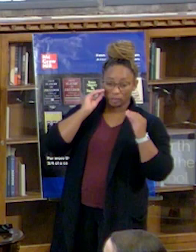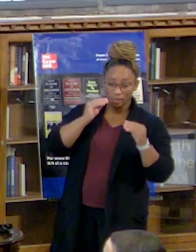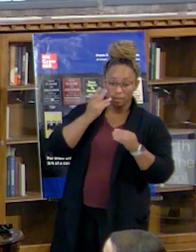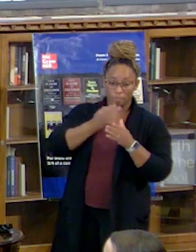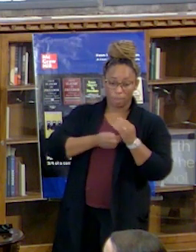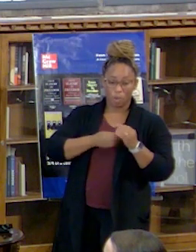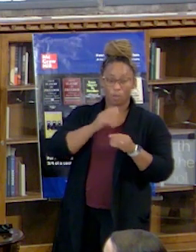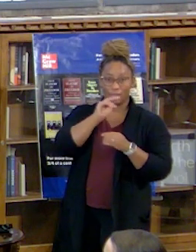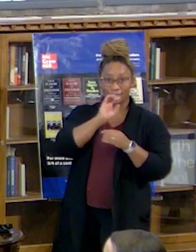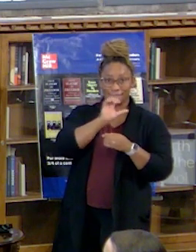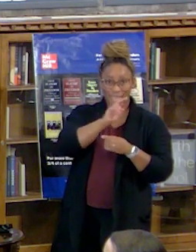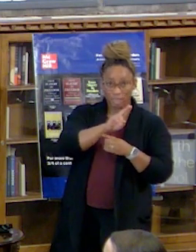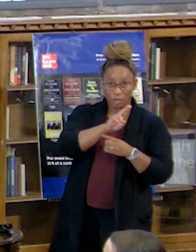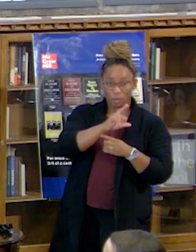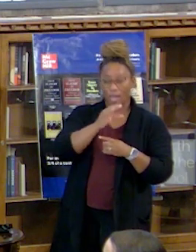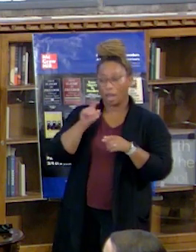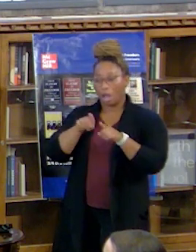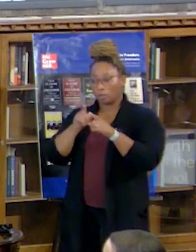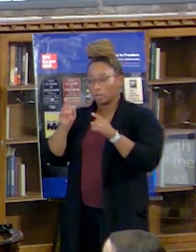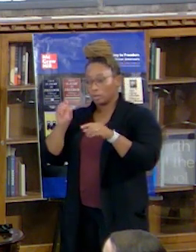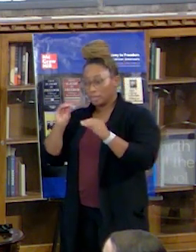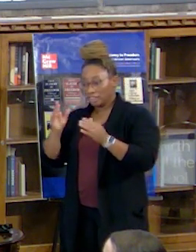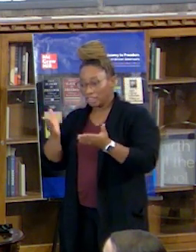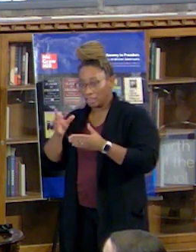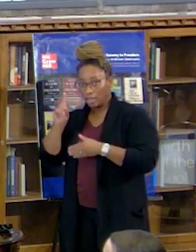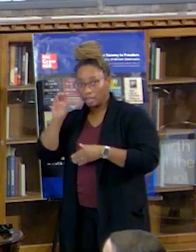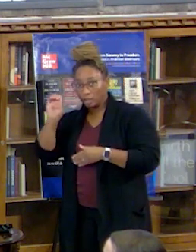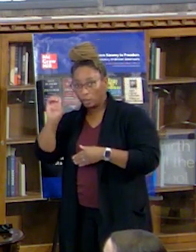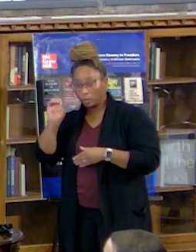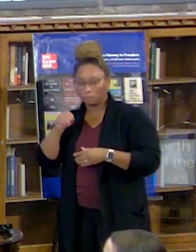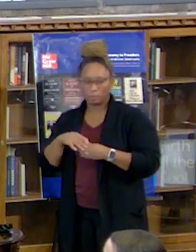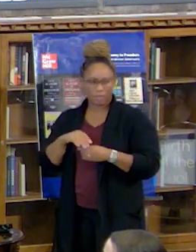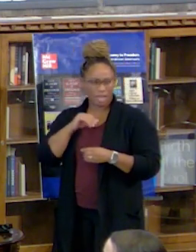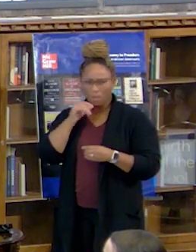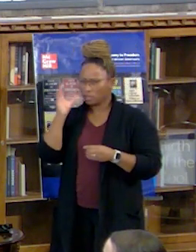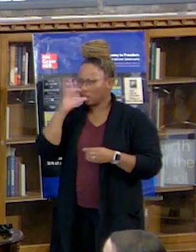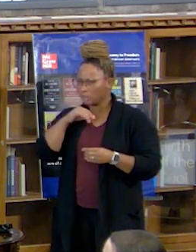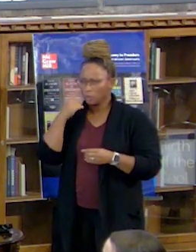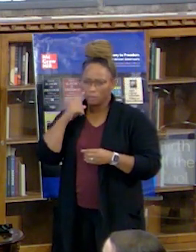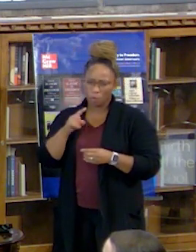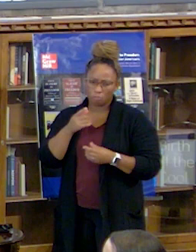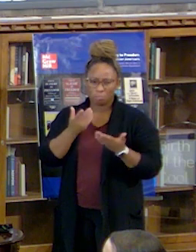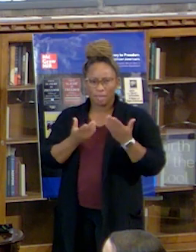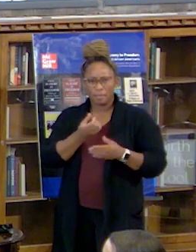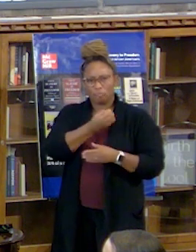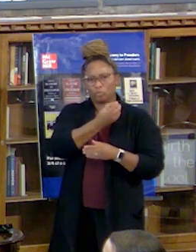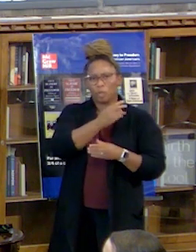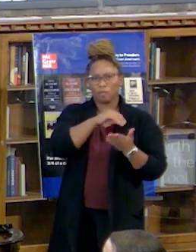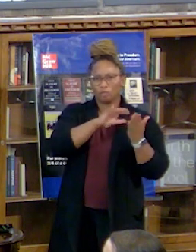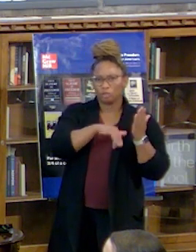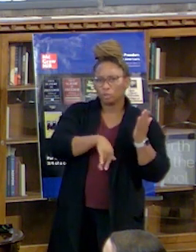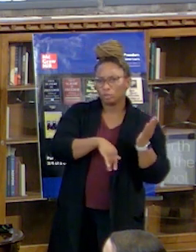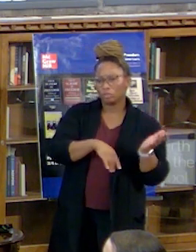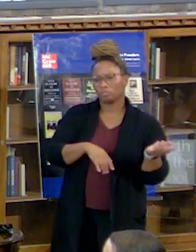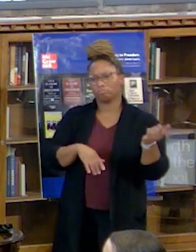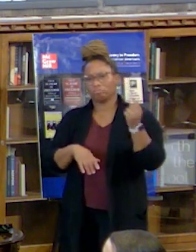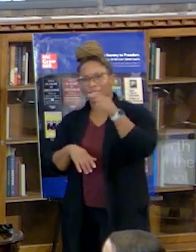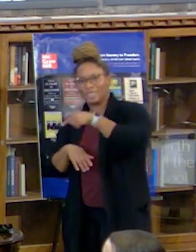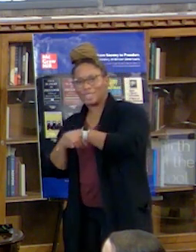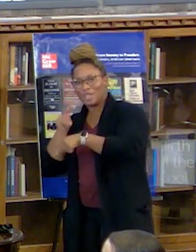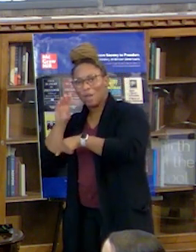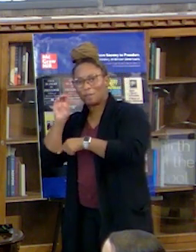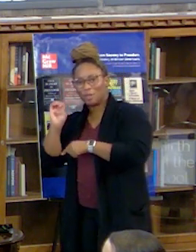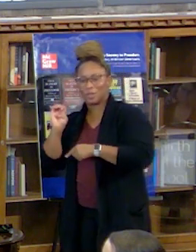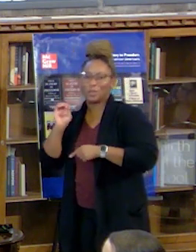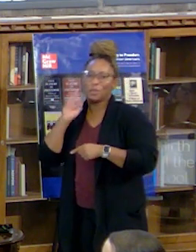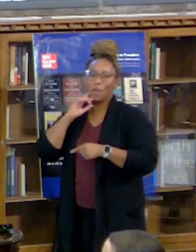Carolina Central and also at Duke and it was not unusual for a dozen of his students from Central to come over to